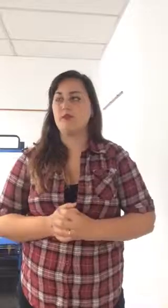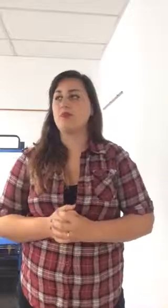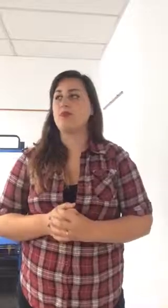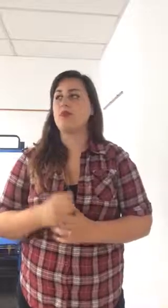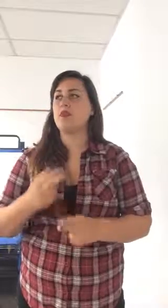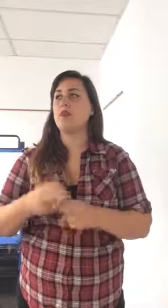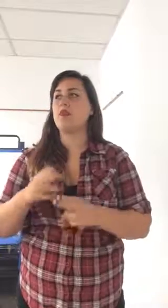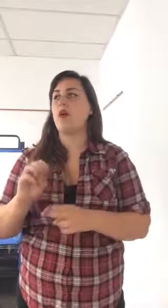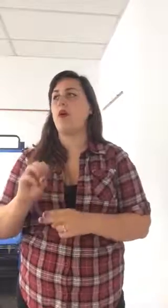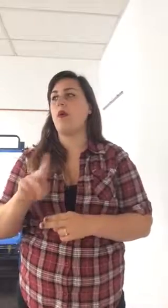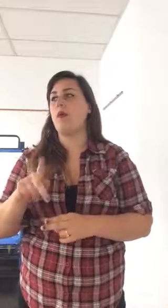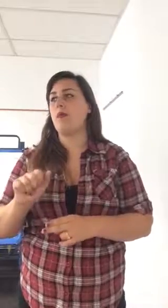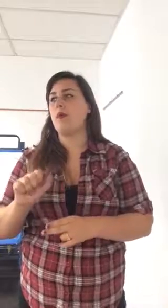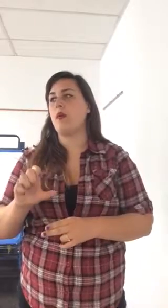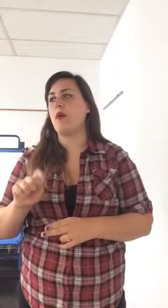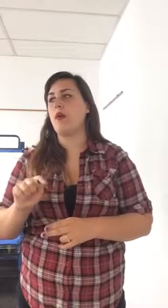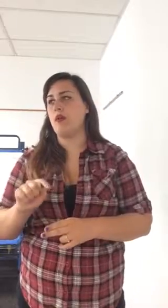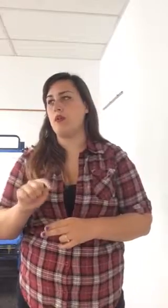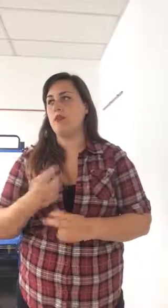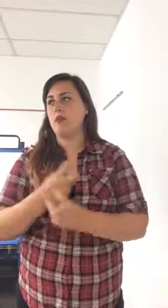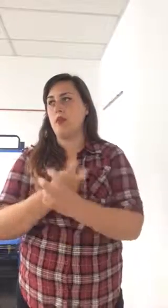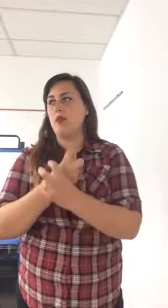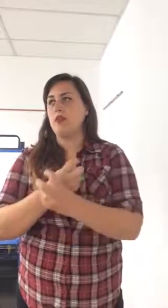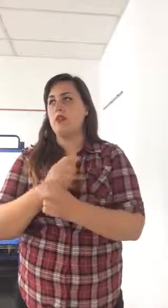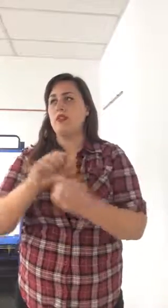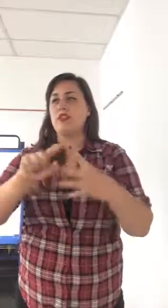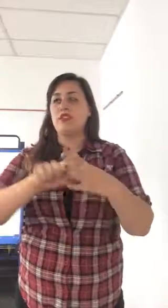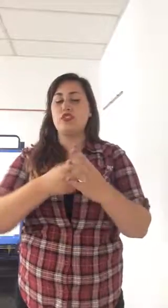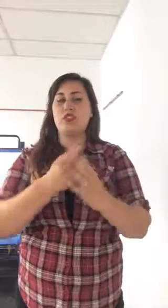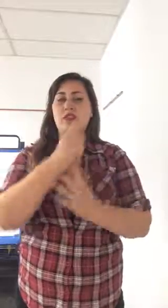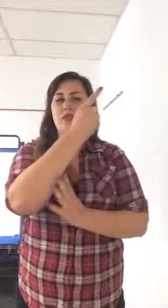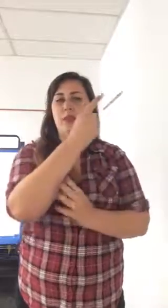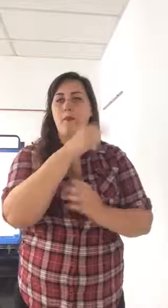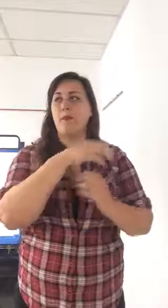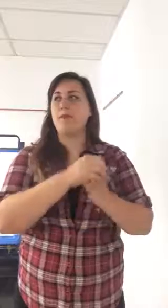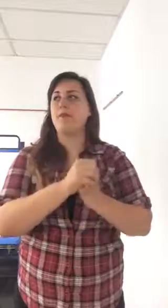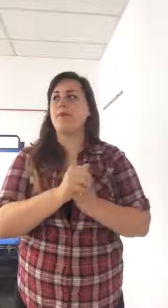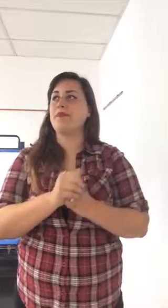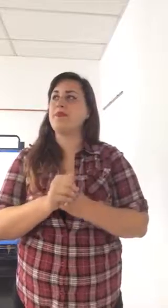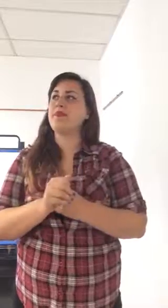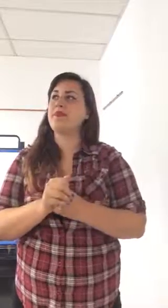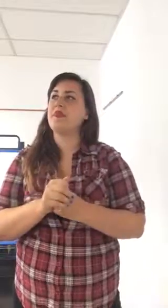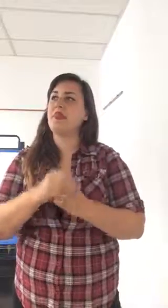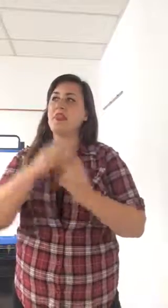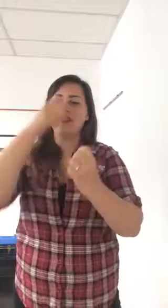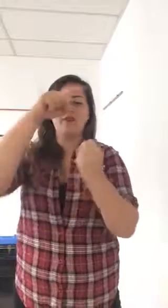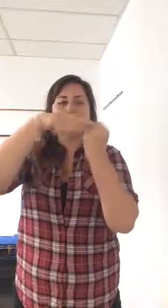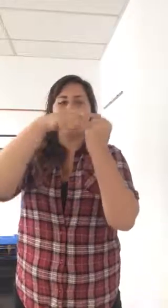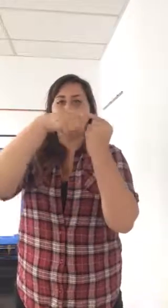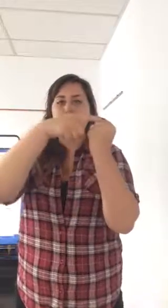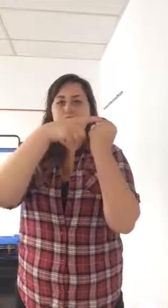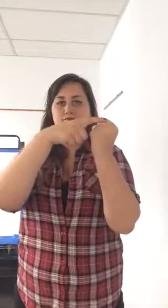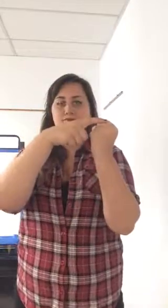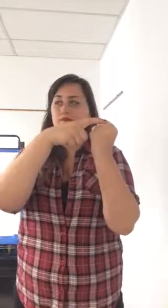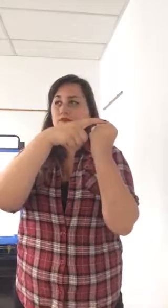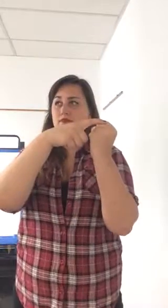go down a little bit further here. Let's start at the very top here. There's the end of the bone right here, the very cap of the bone. You know, where all